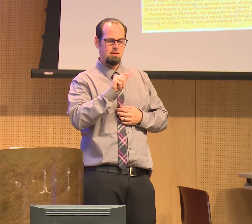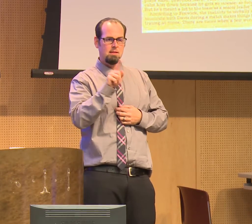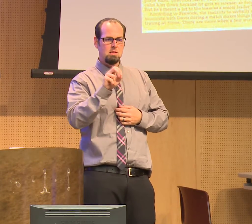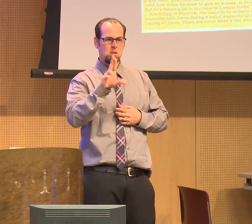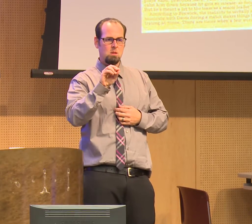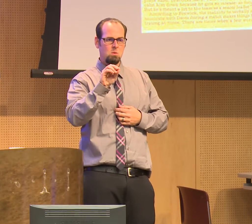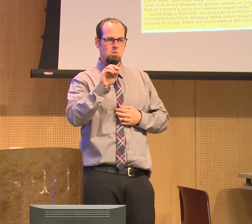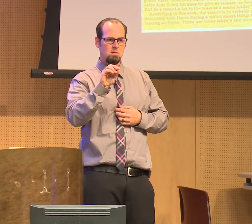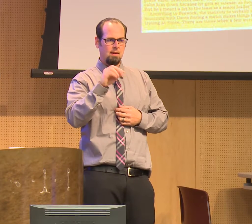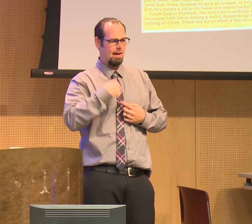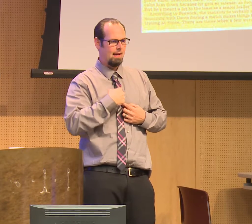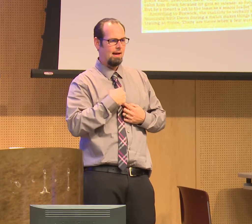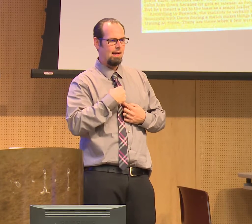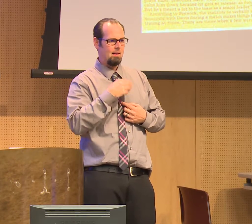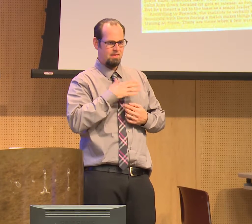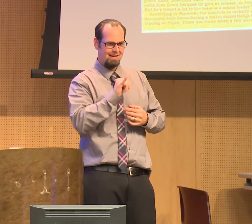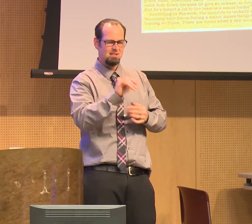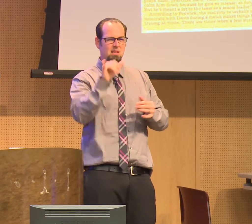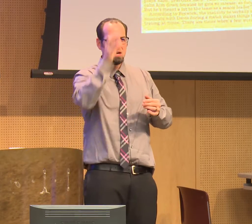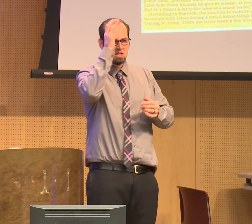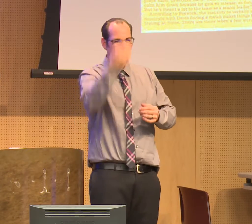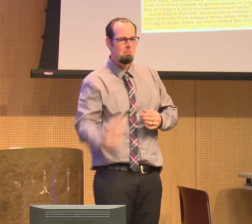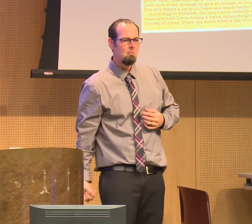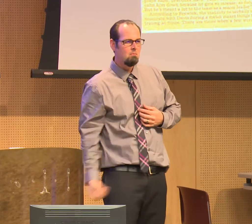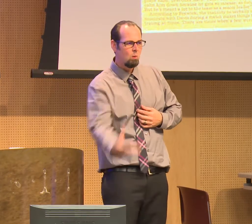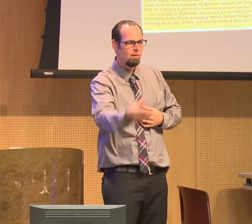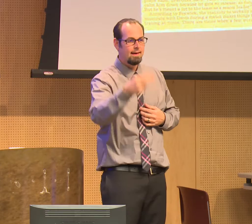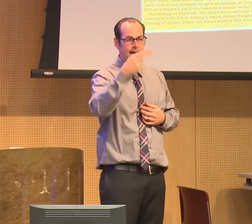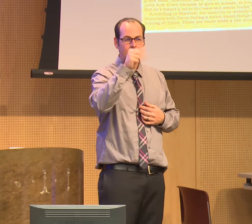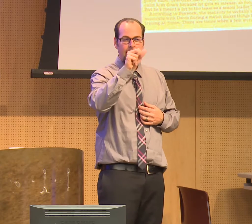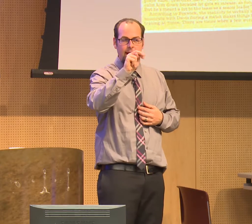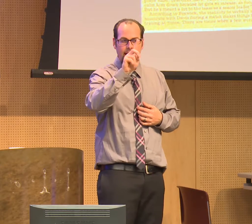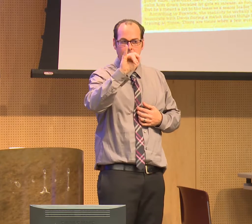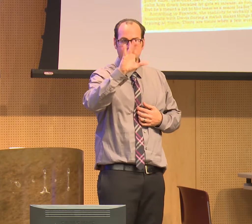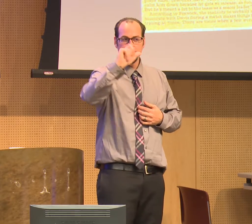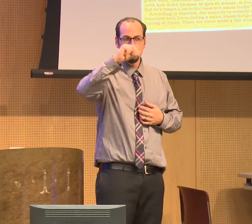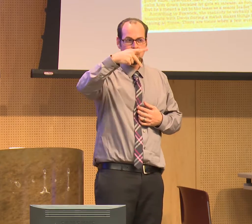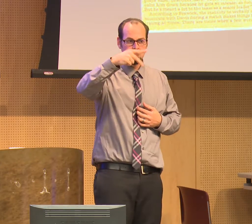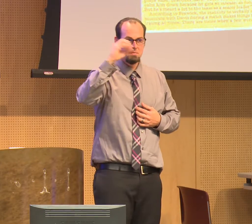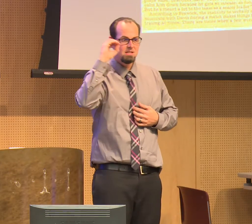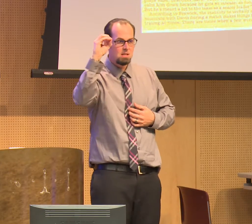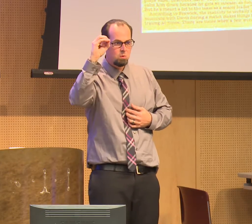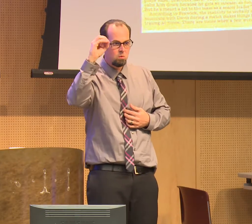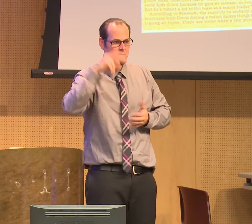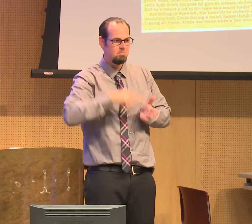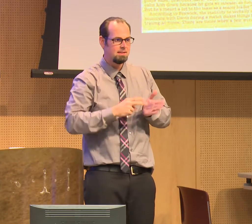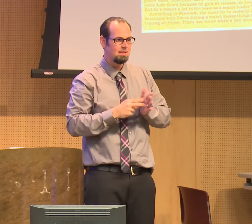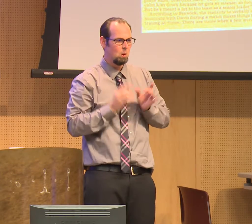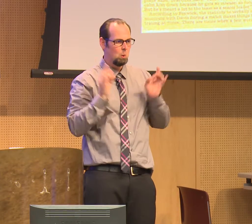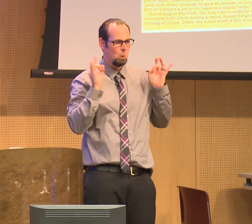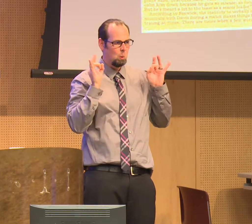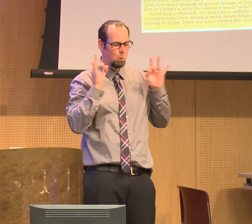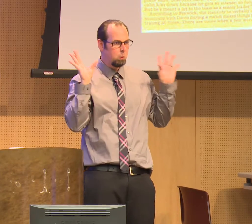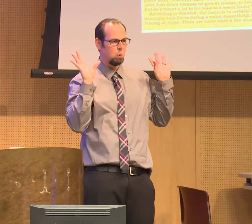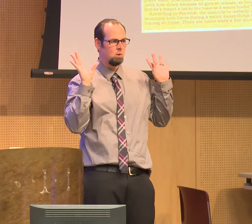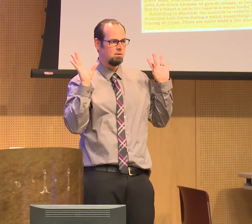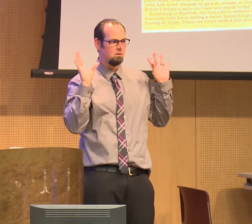This here, net zero, like in bowling, you have the handicap of 0. That's